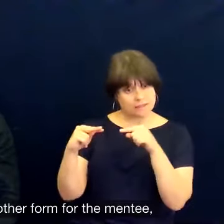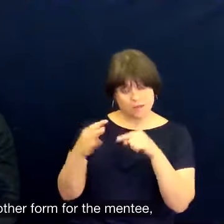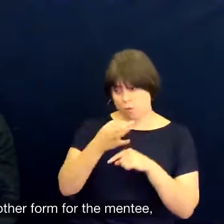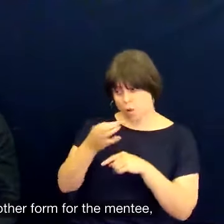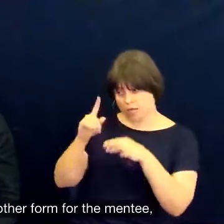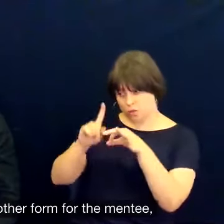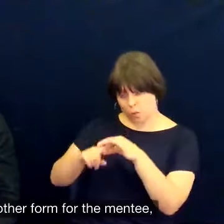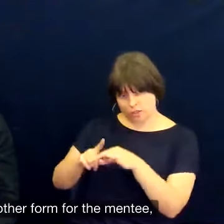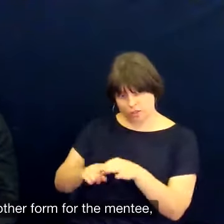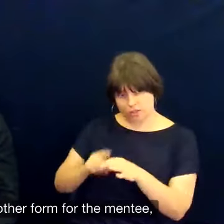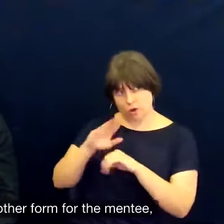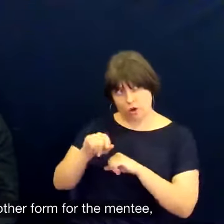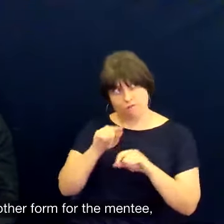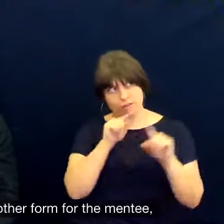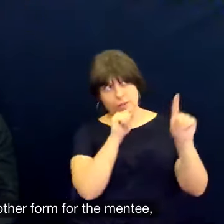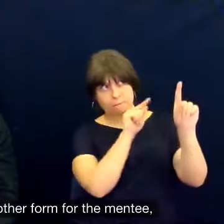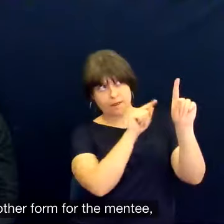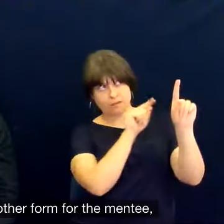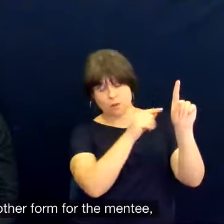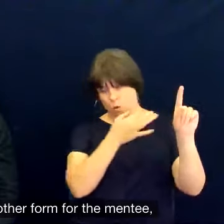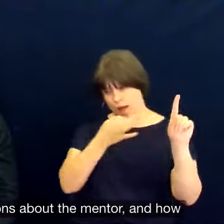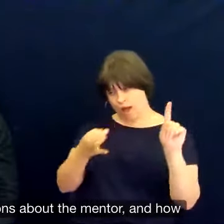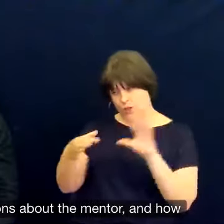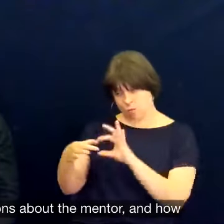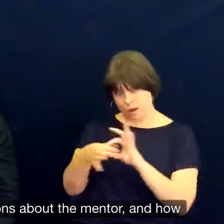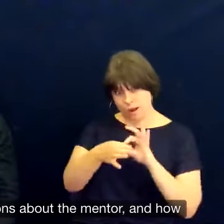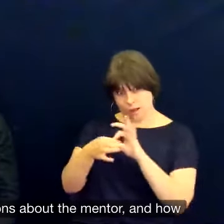mentor and how that relationship worked with you.